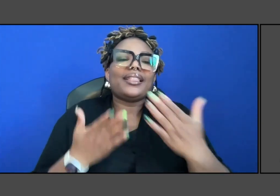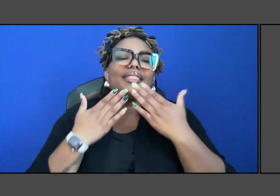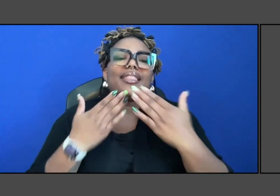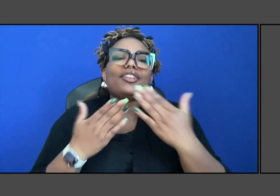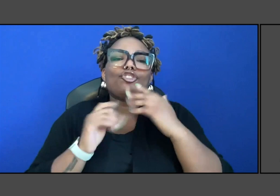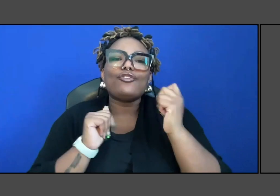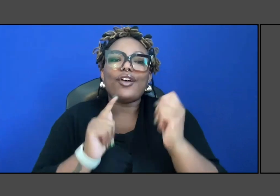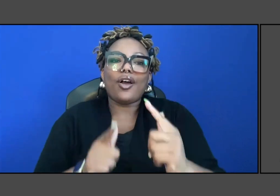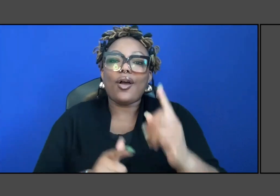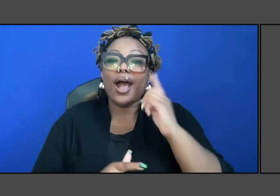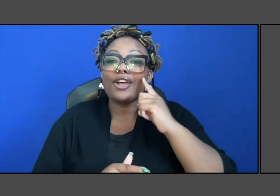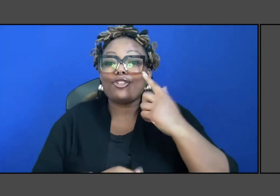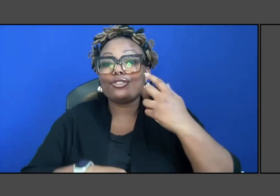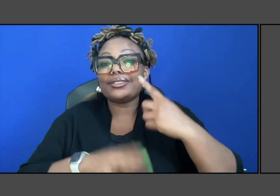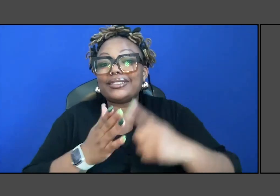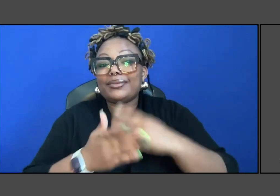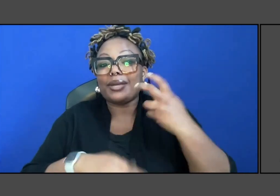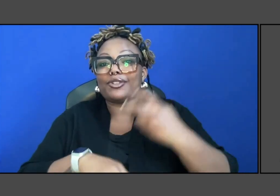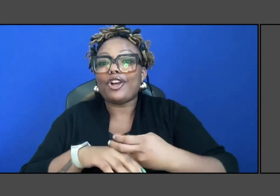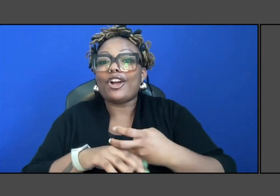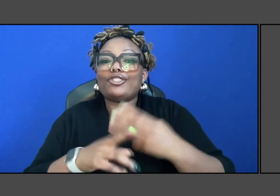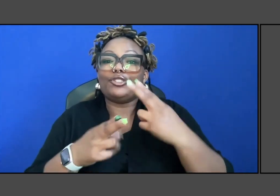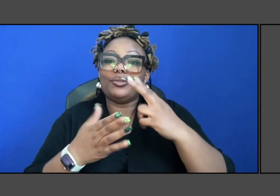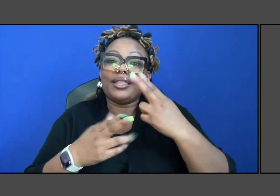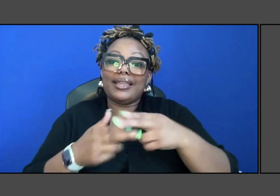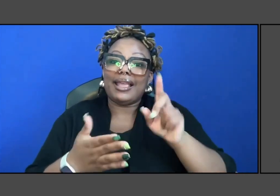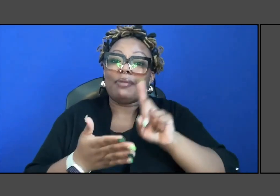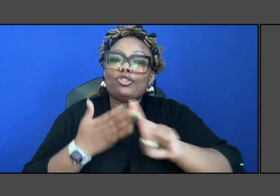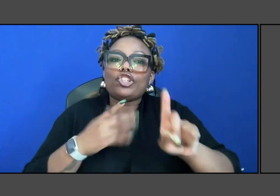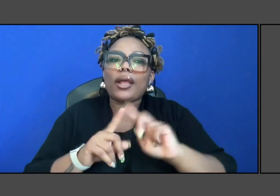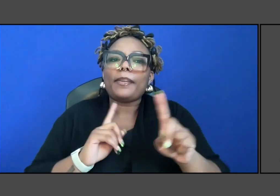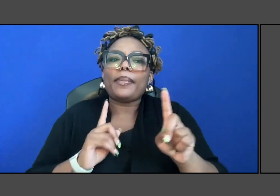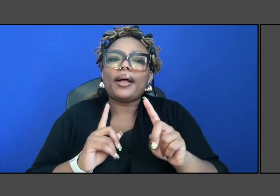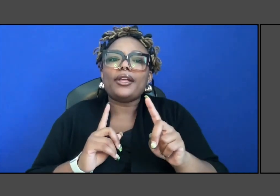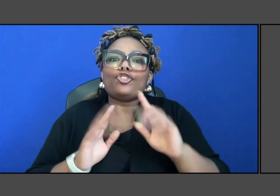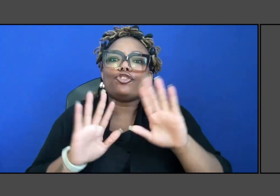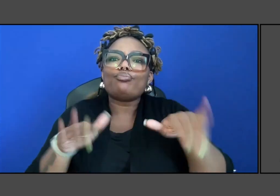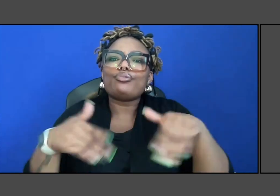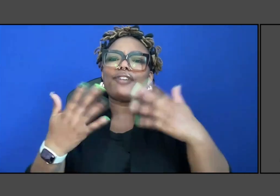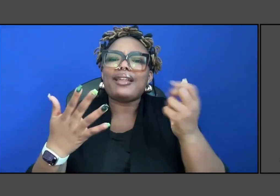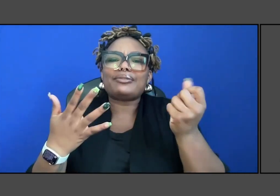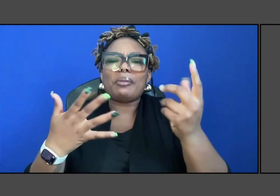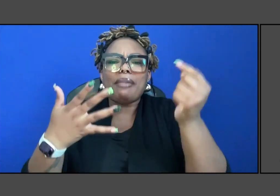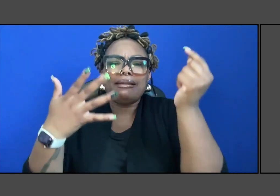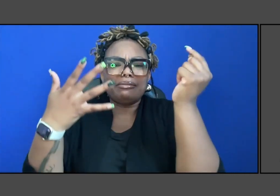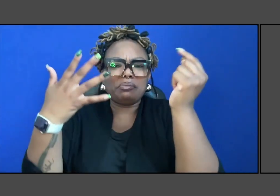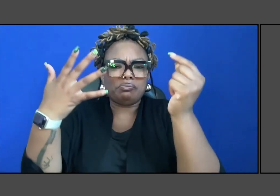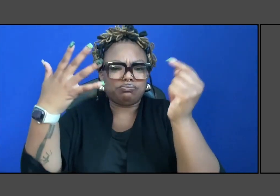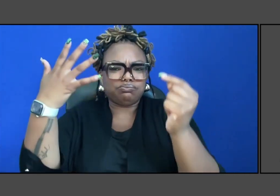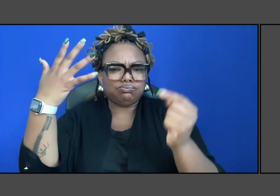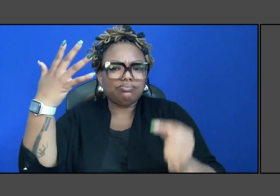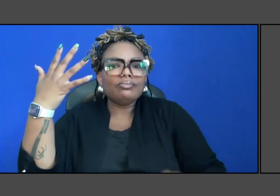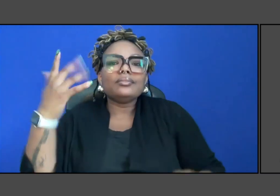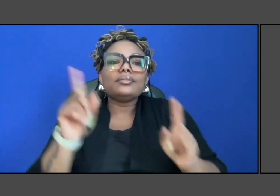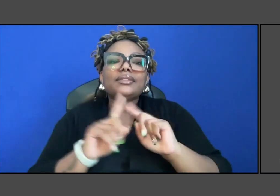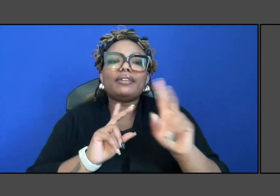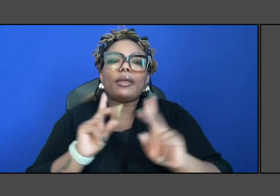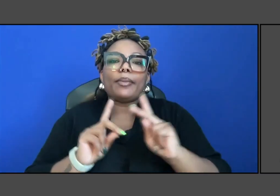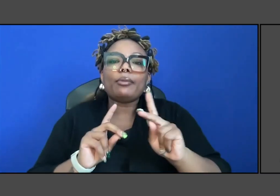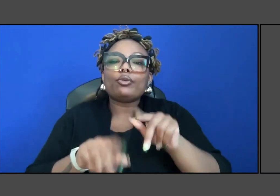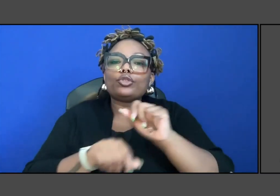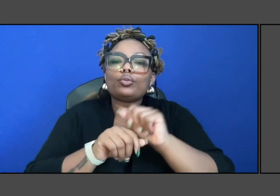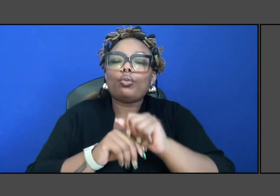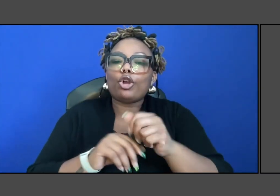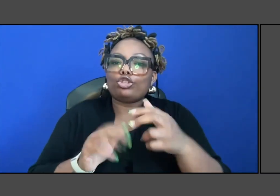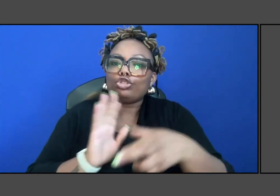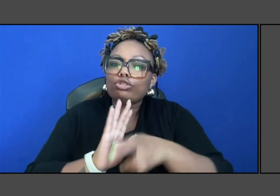hard to do the name checking, but you've given us dozens of people's work to look at and forms to think about,